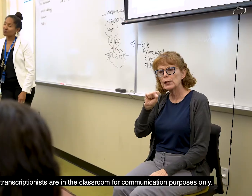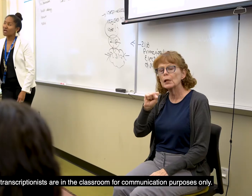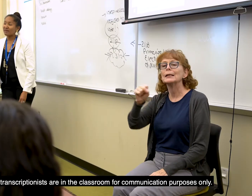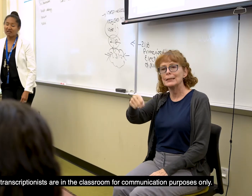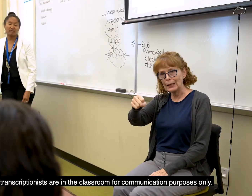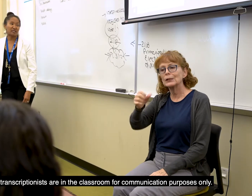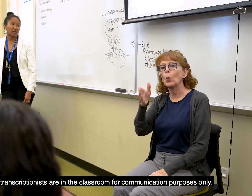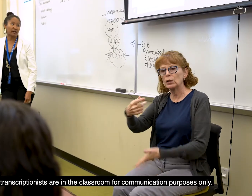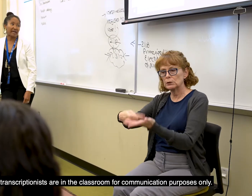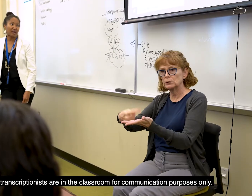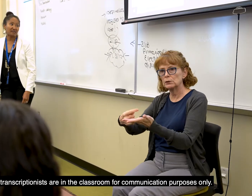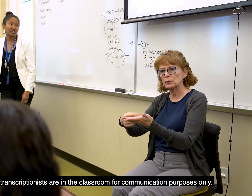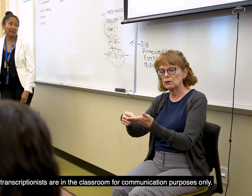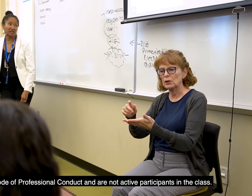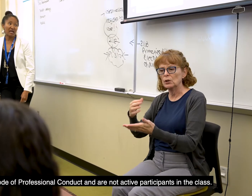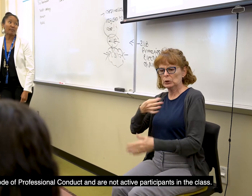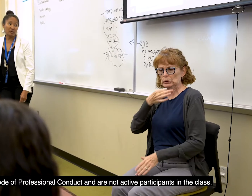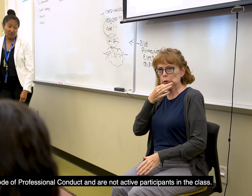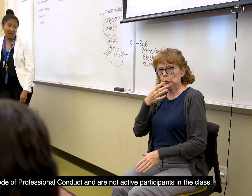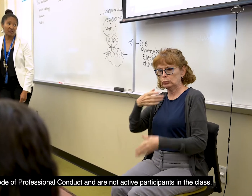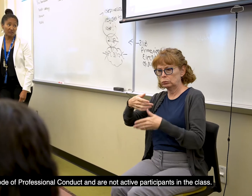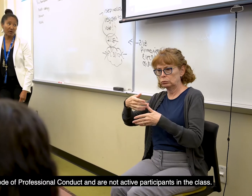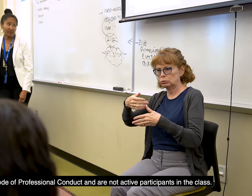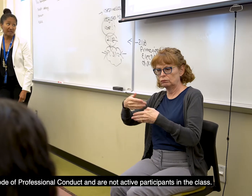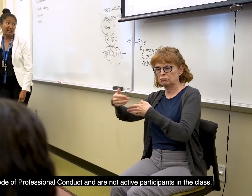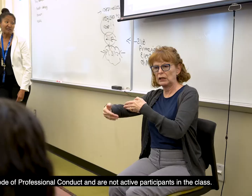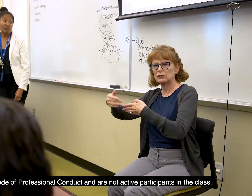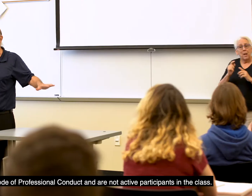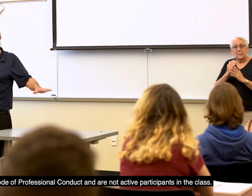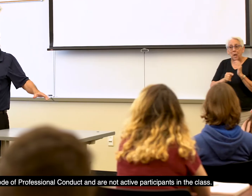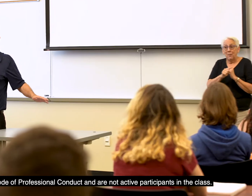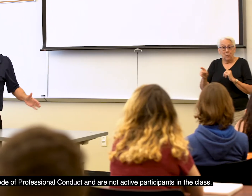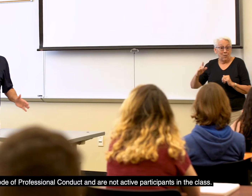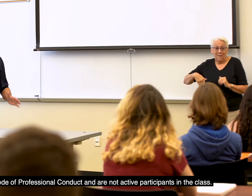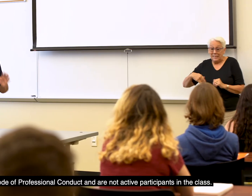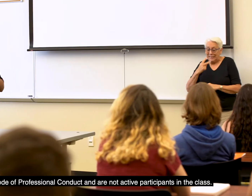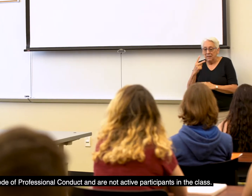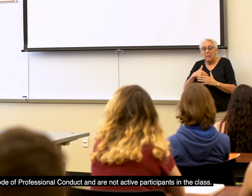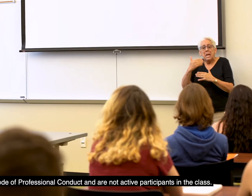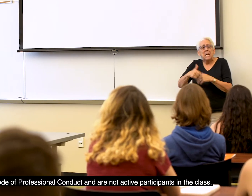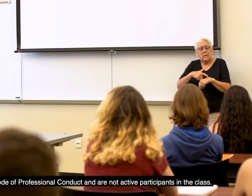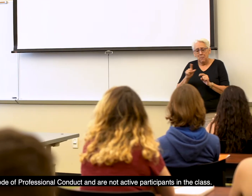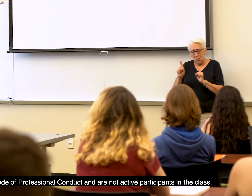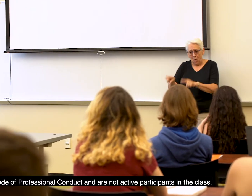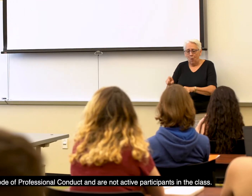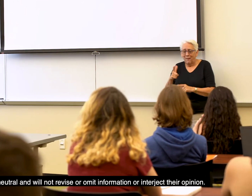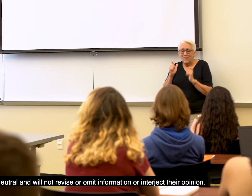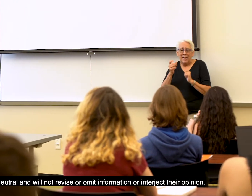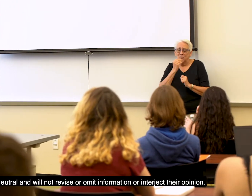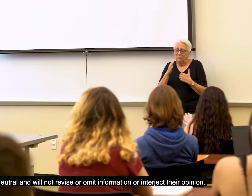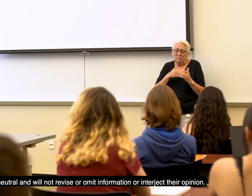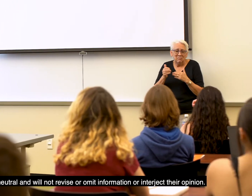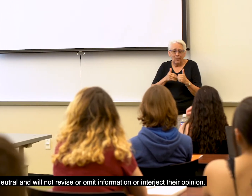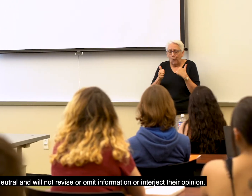classroom for communication purposes only. They follow a code of professional conduct and are not active participants in the class.